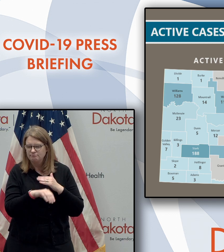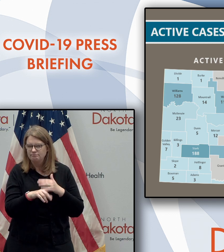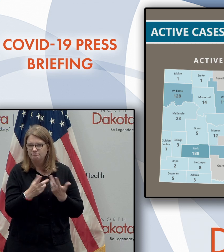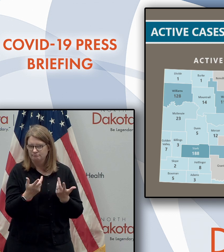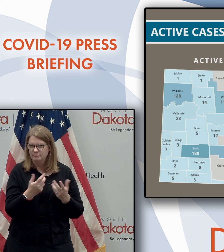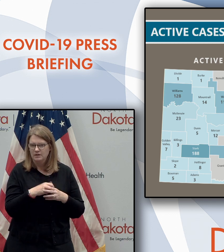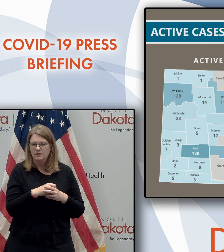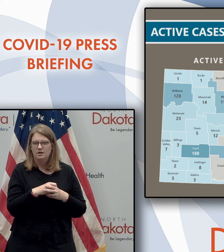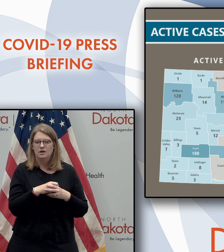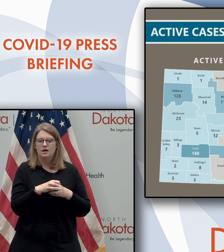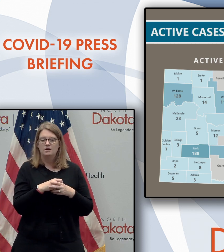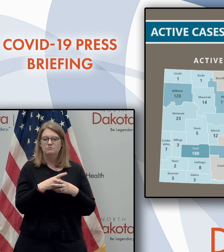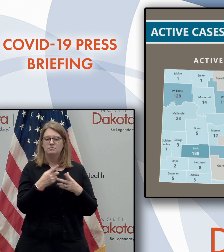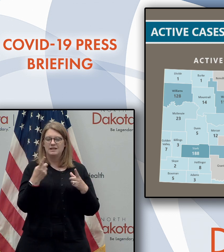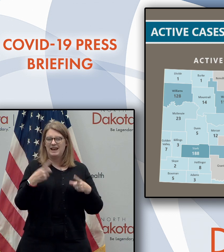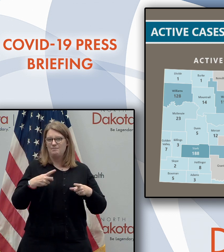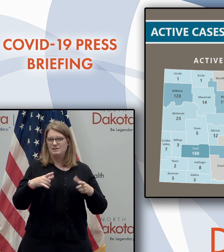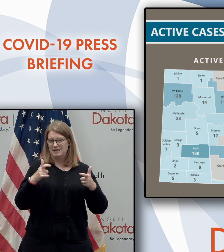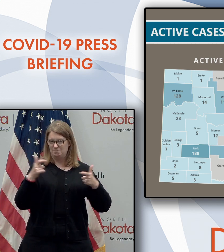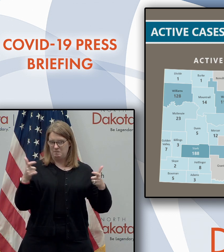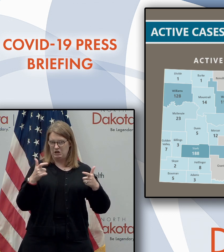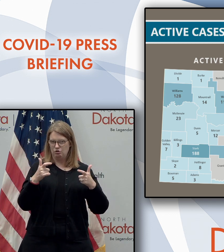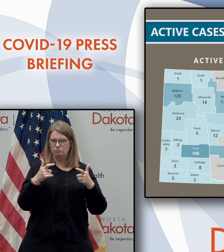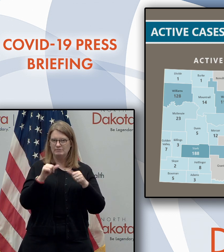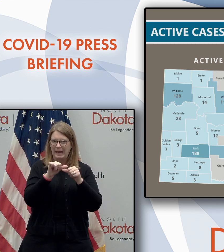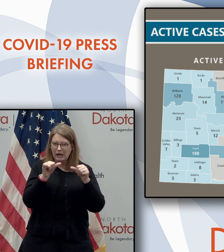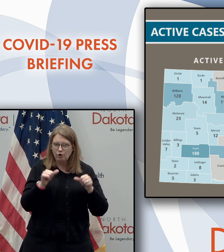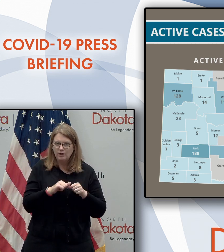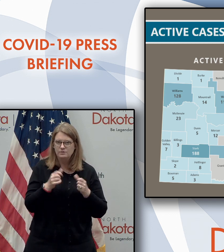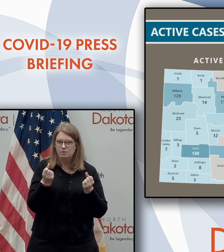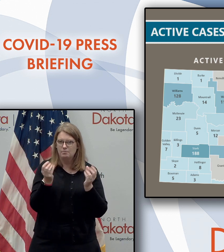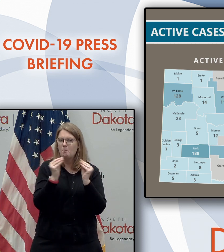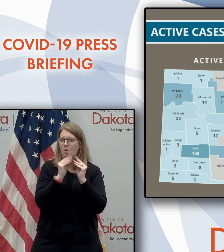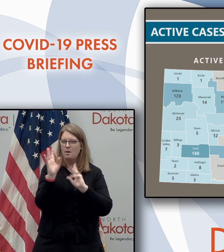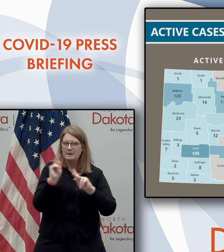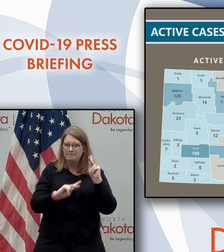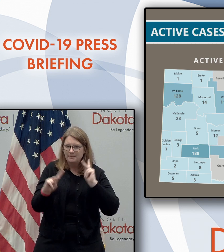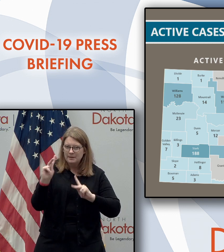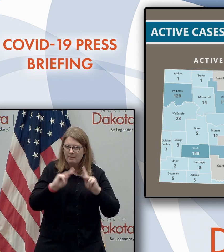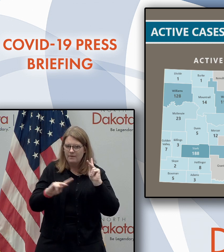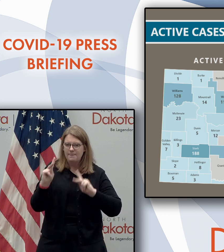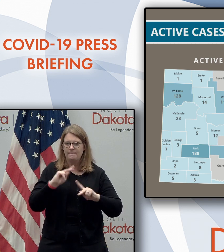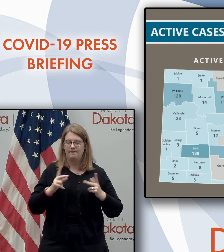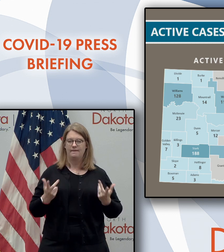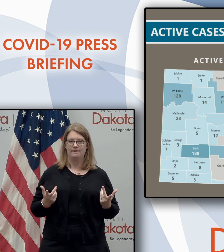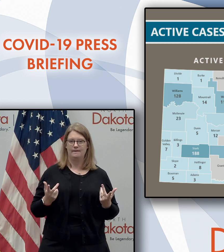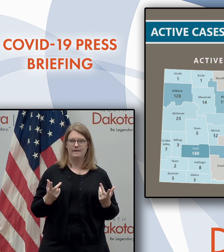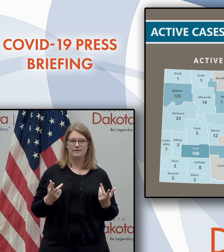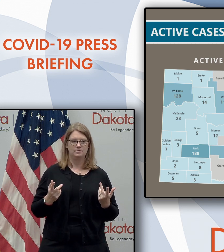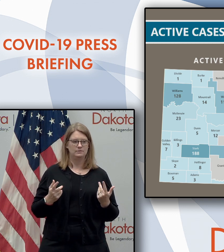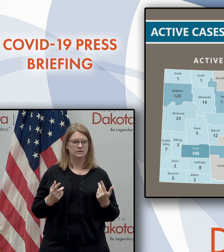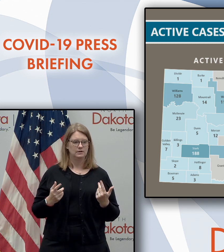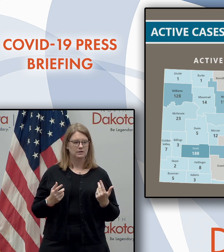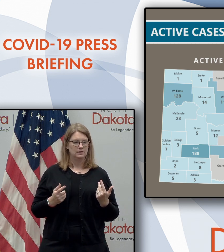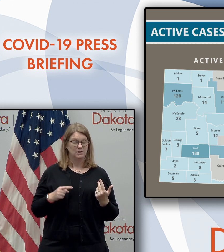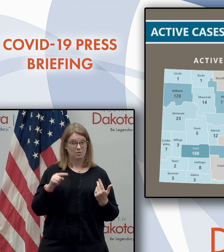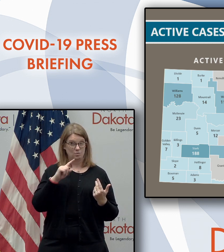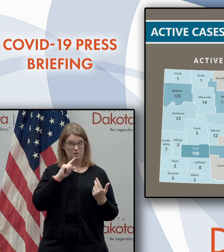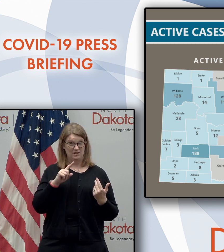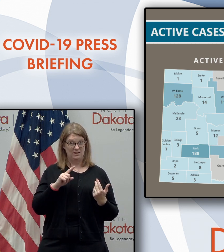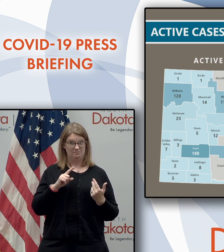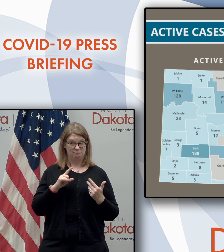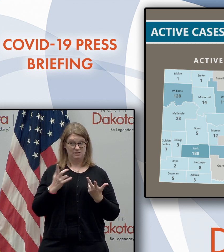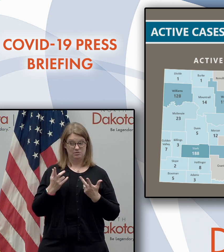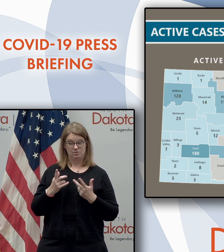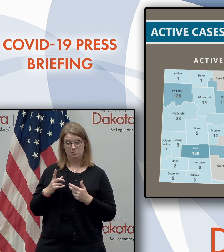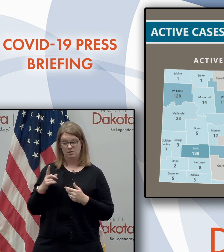in our metro areas. And as we fight to keep this what is a deadly disease for those